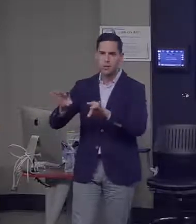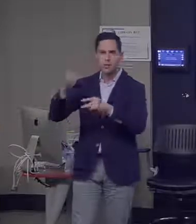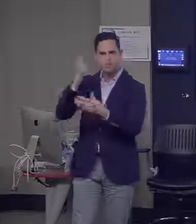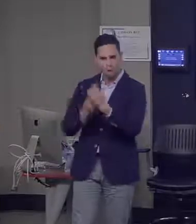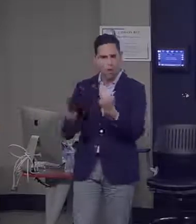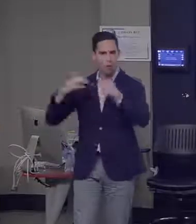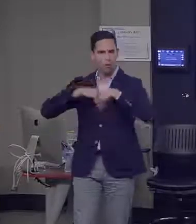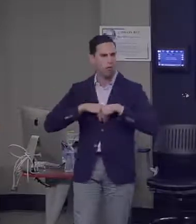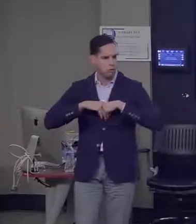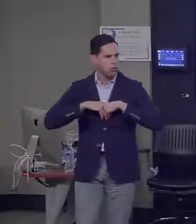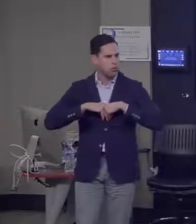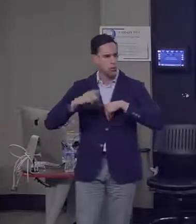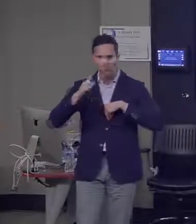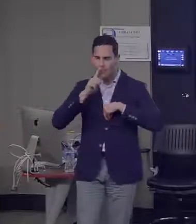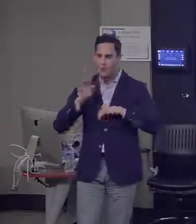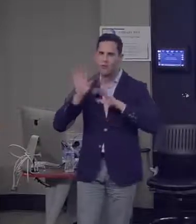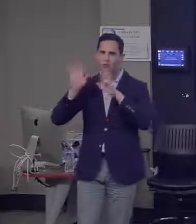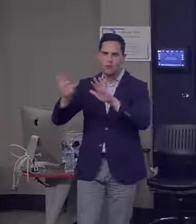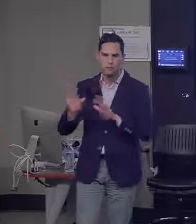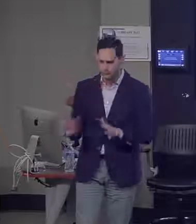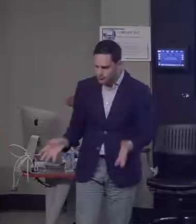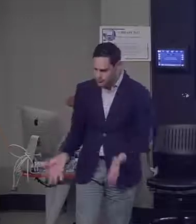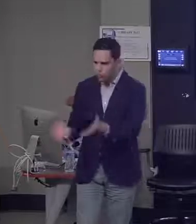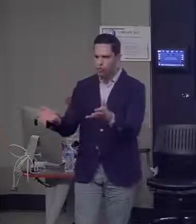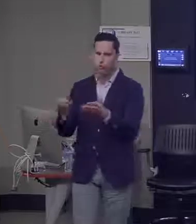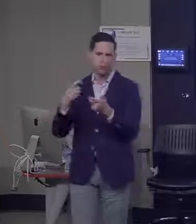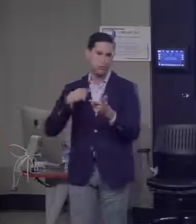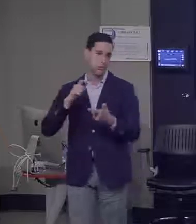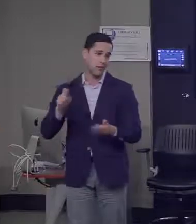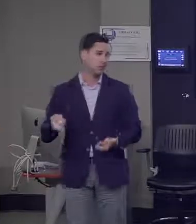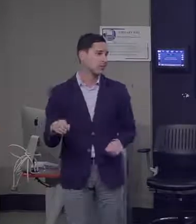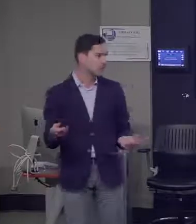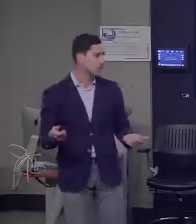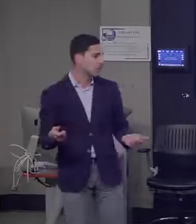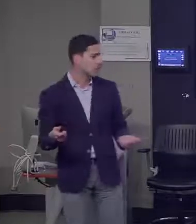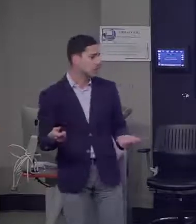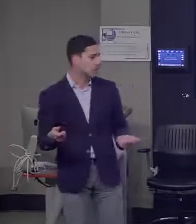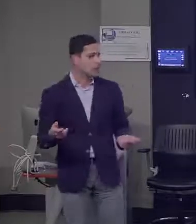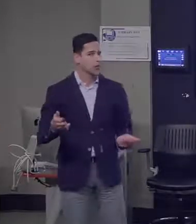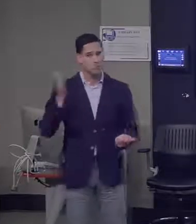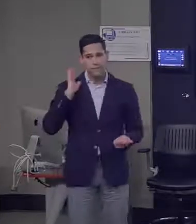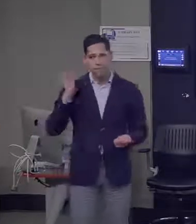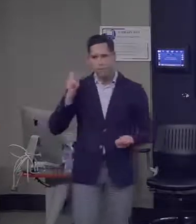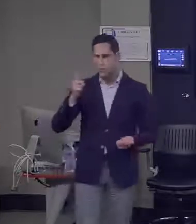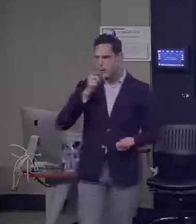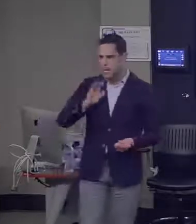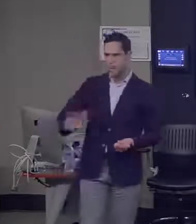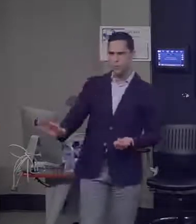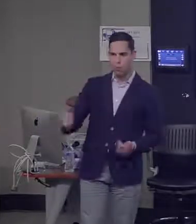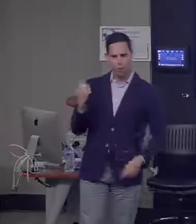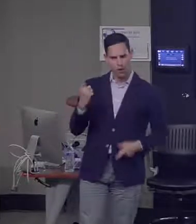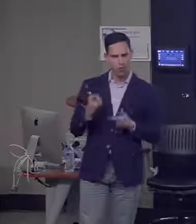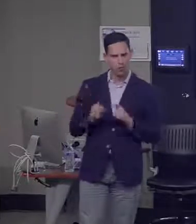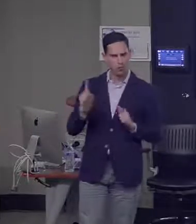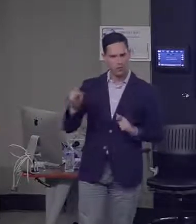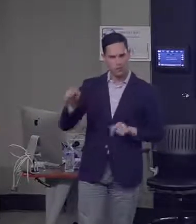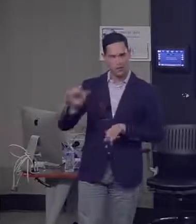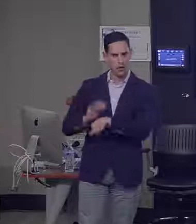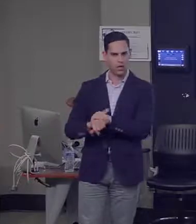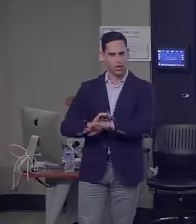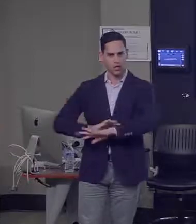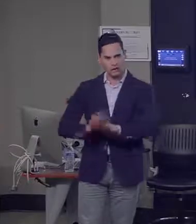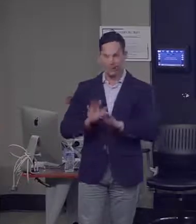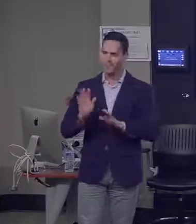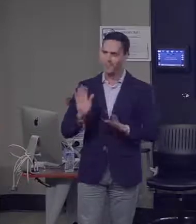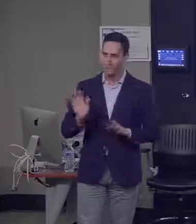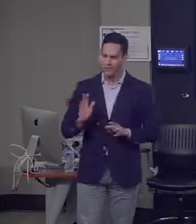language. So I think we have to encourage that and stop discouraging people to speak in a language where they're super, super